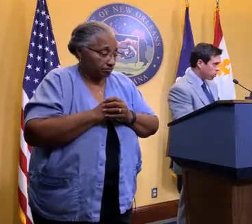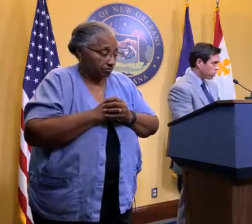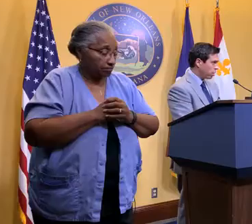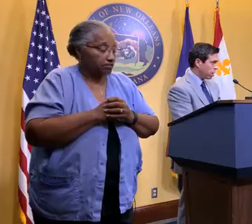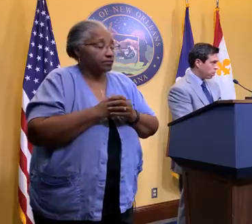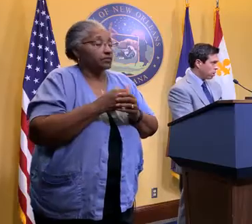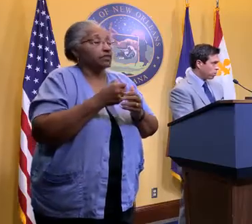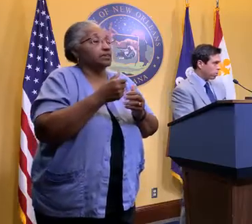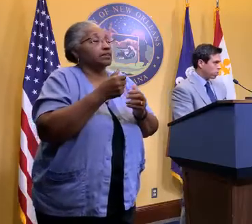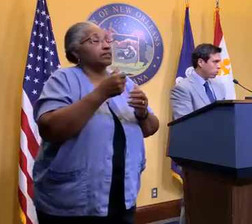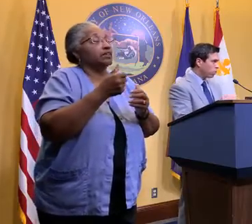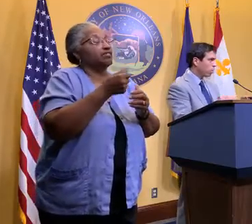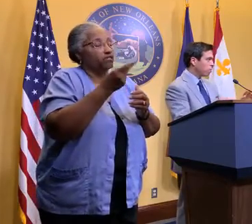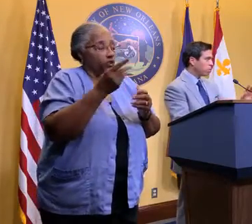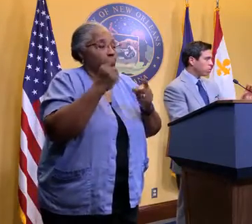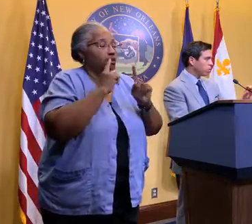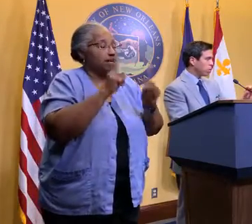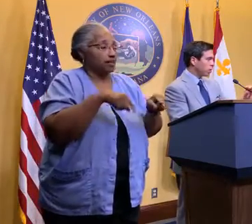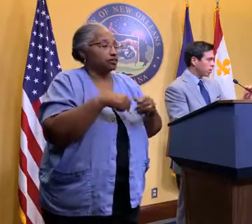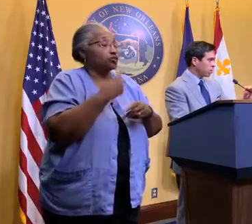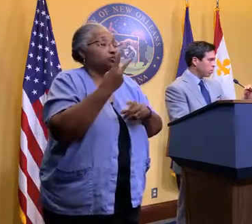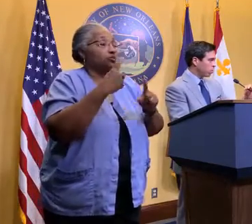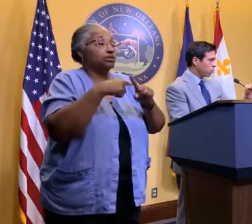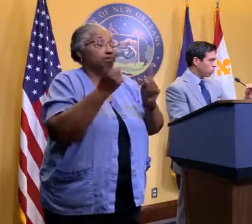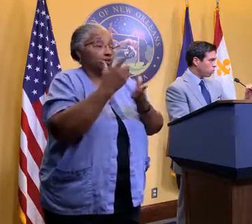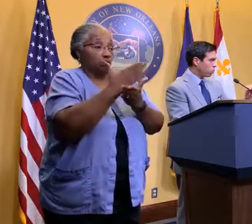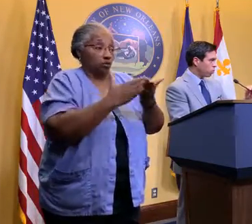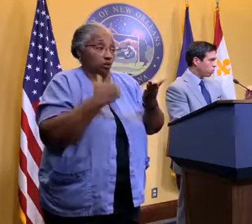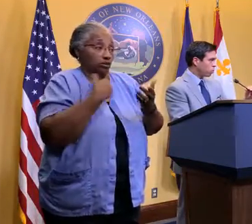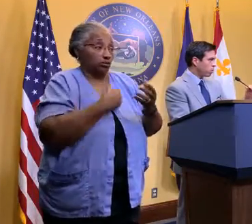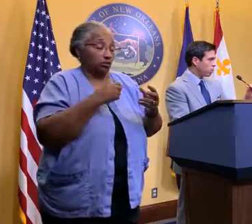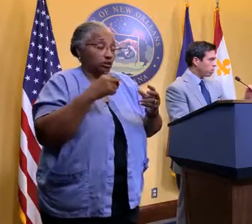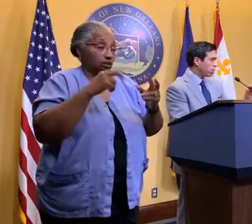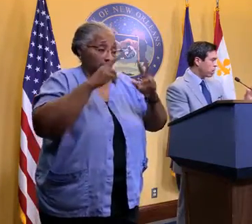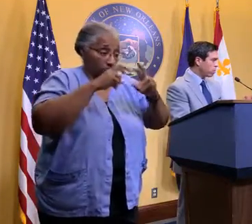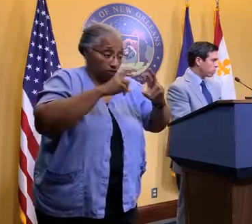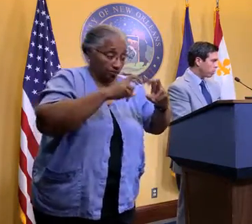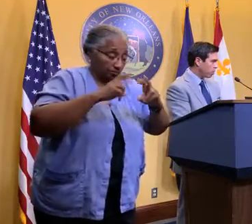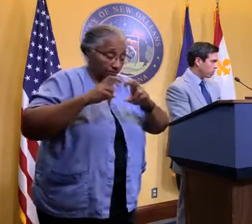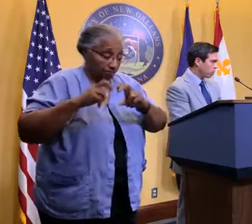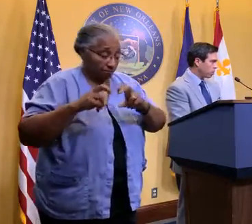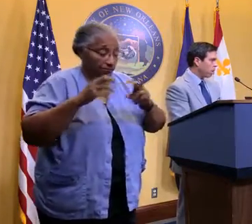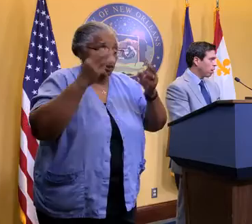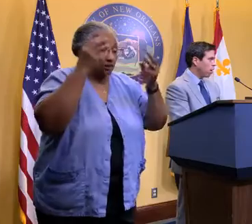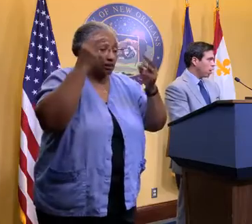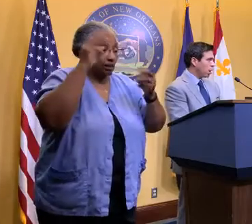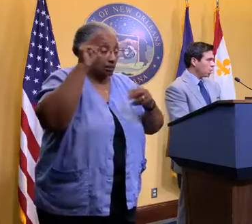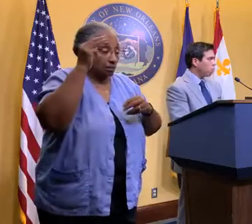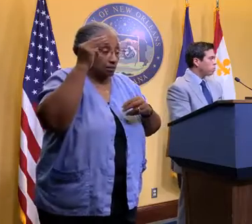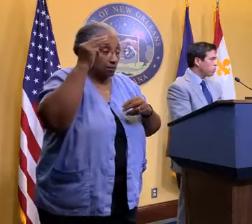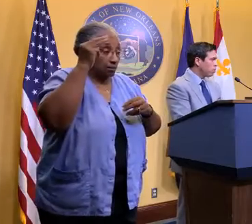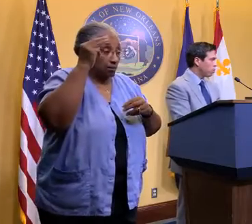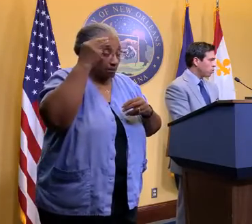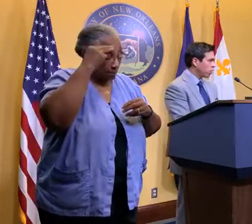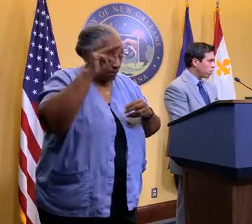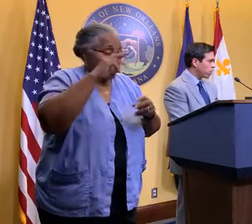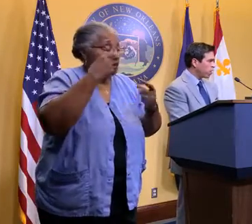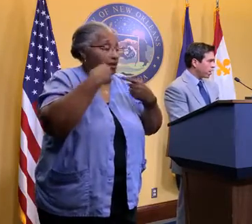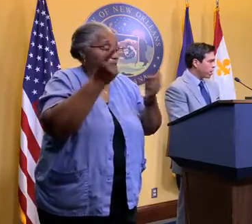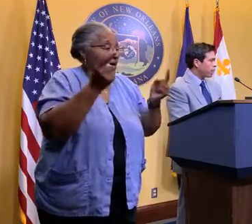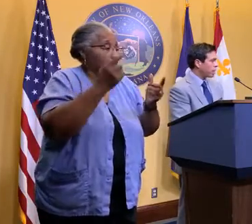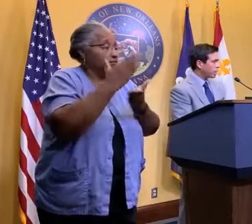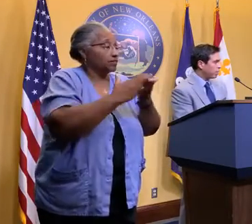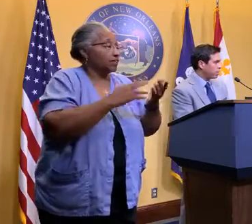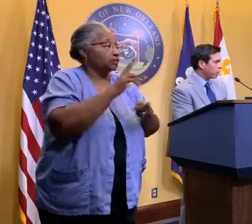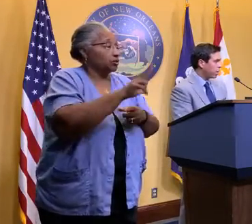couple answers to that, right? I mean, there's two different pieces we look at there. You know, the mayor did announce phase 3. We hope to see more